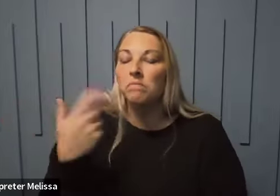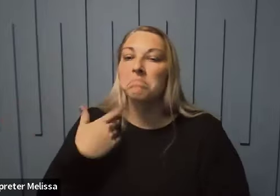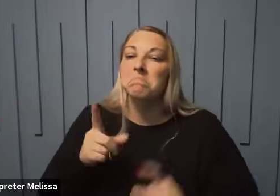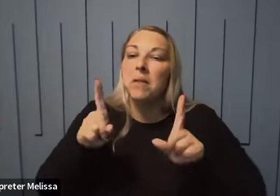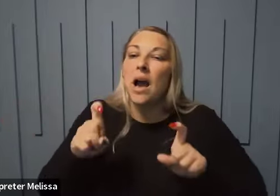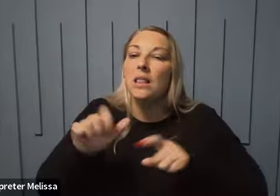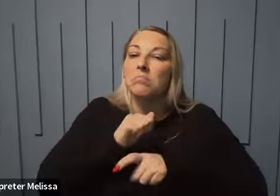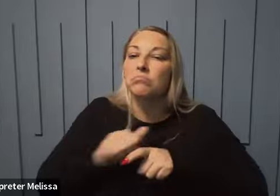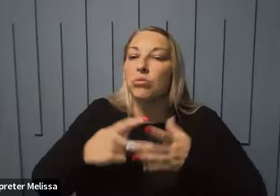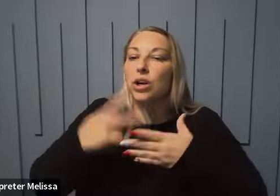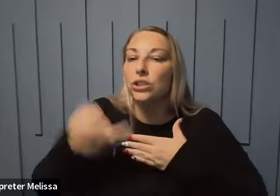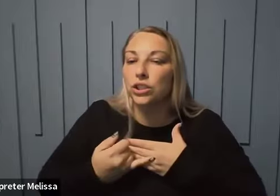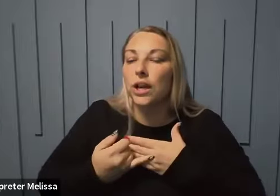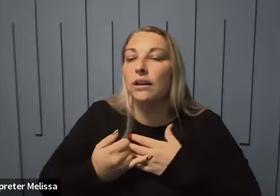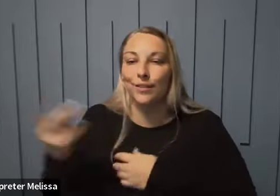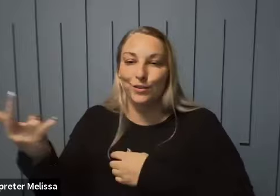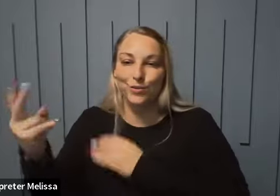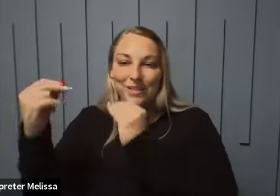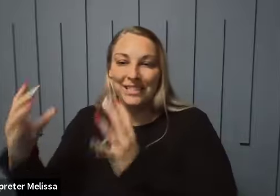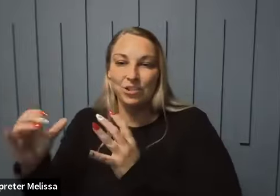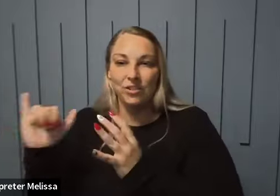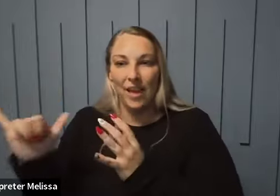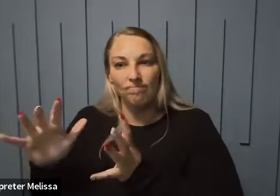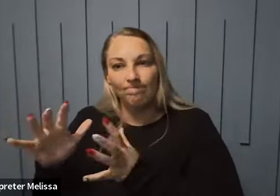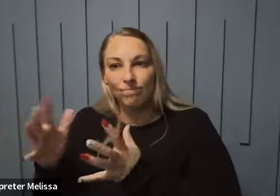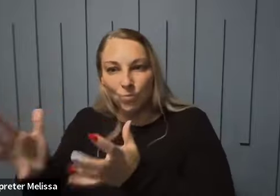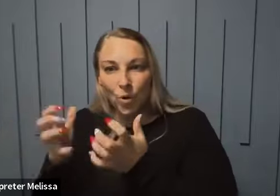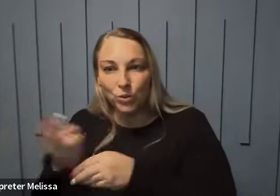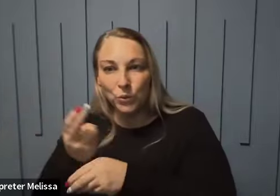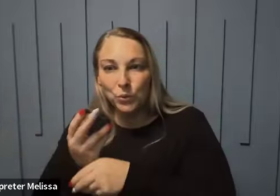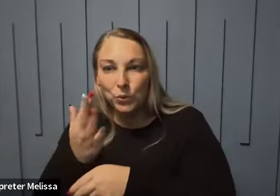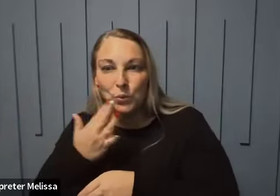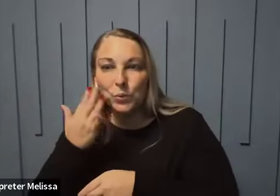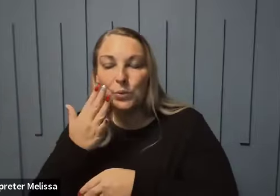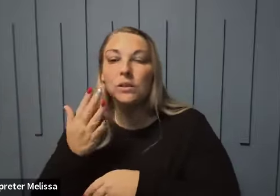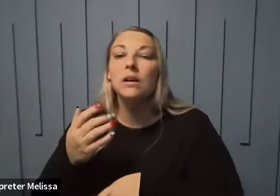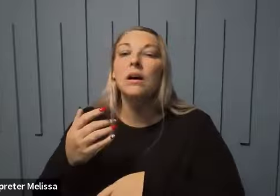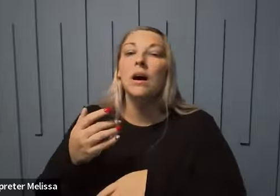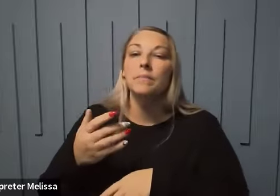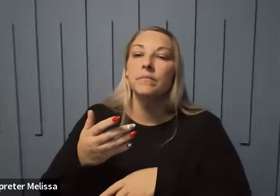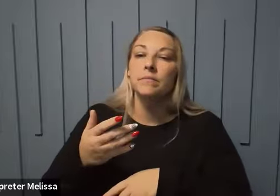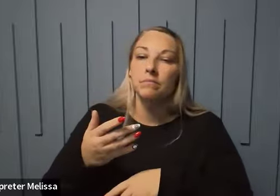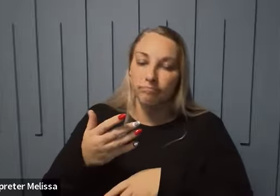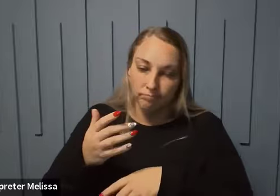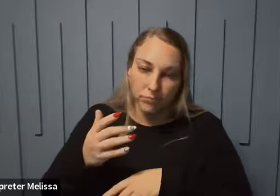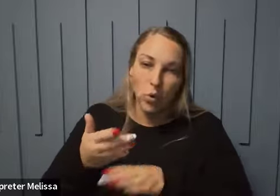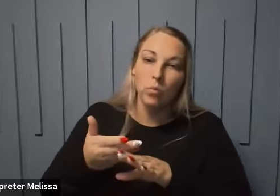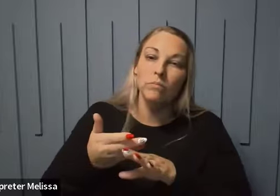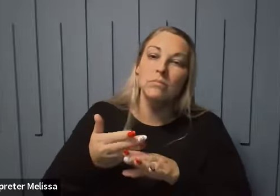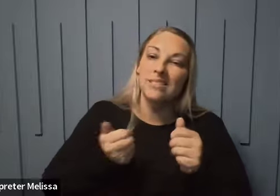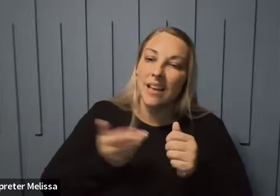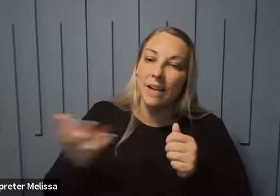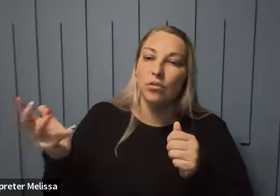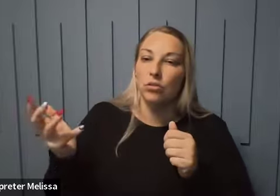a little pilot project. All of our educators on campus received training in cued speech prior to the start of the school year.